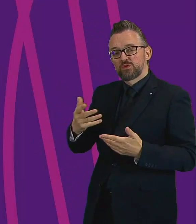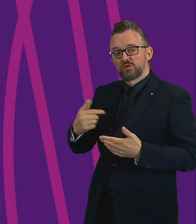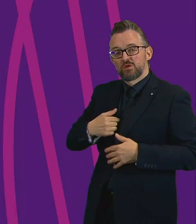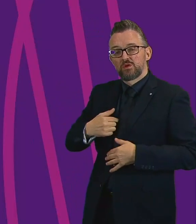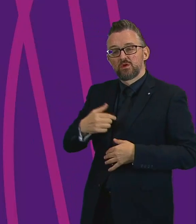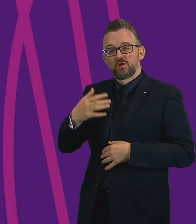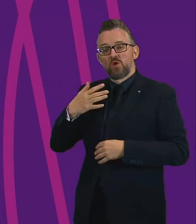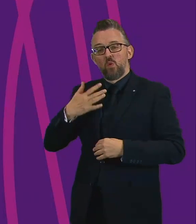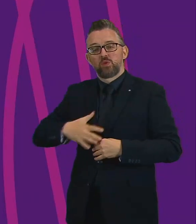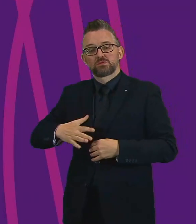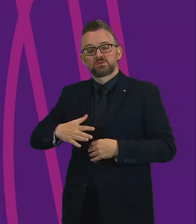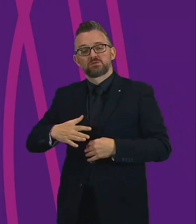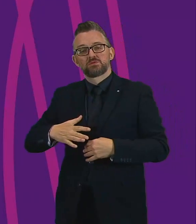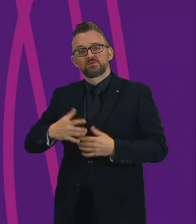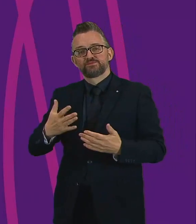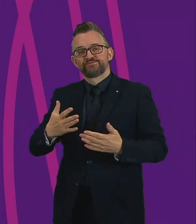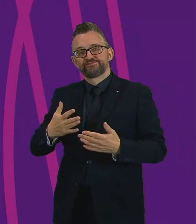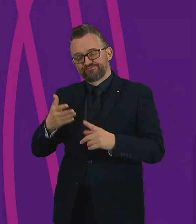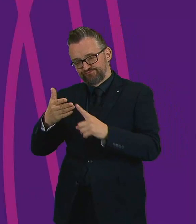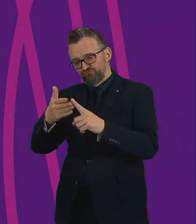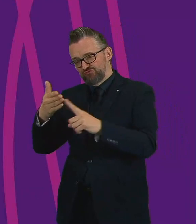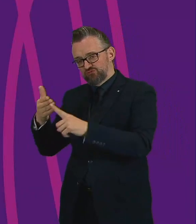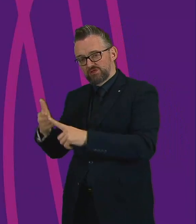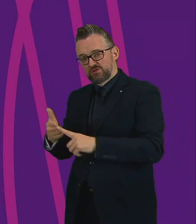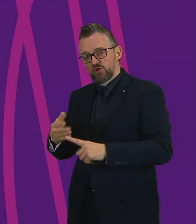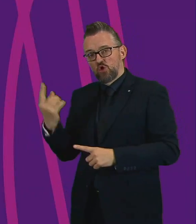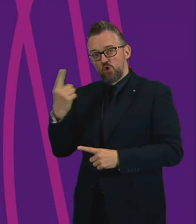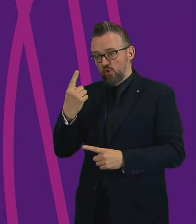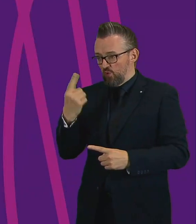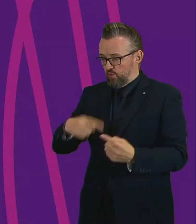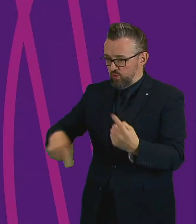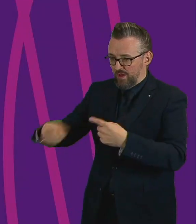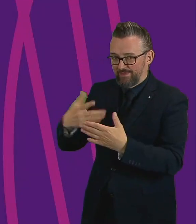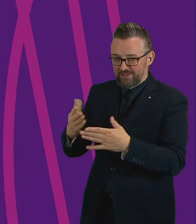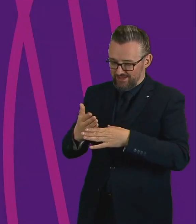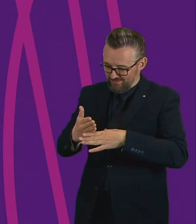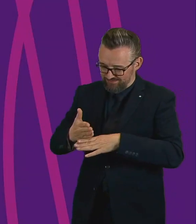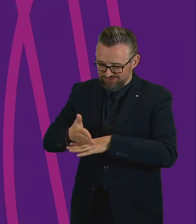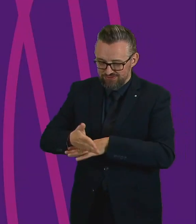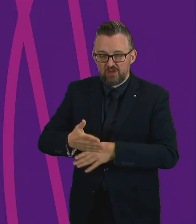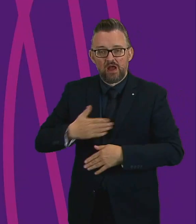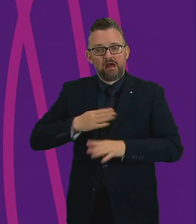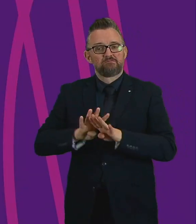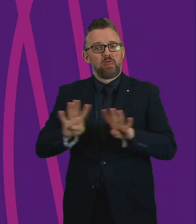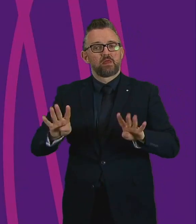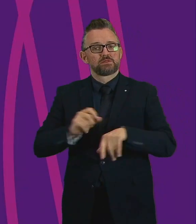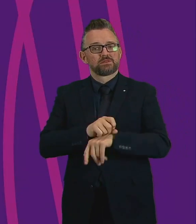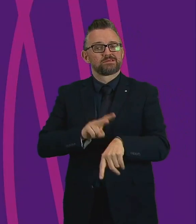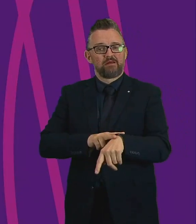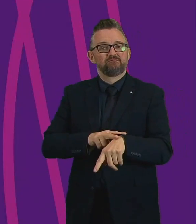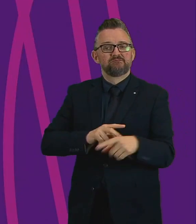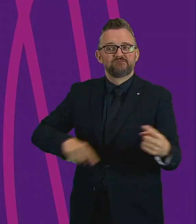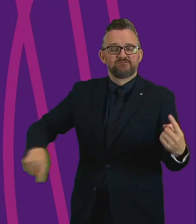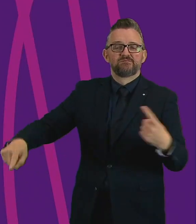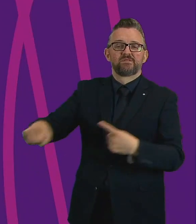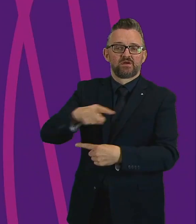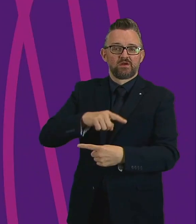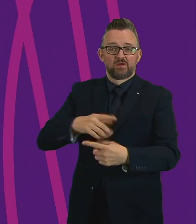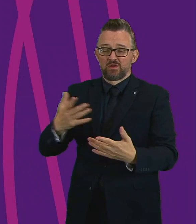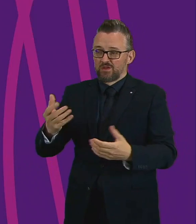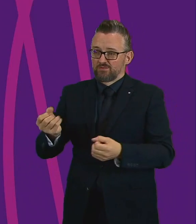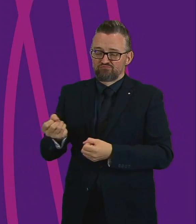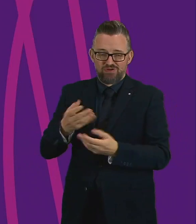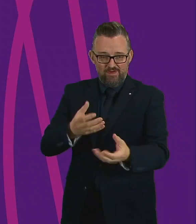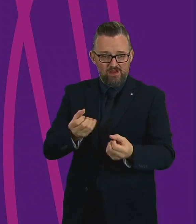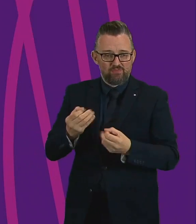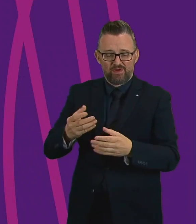want first to acknowledge and pay tribute to all those who have continued to work on the front line throughout this crisis, providing key services